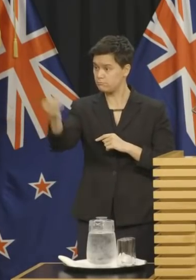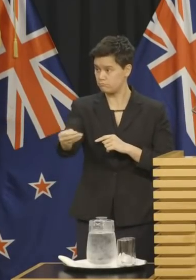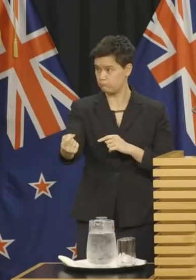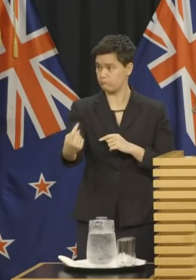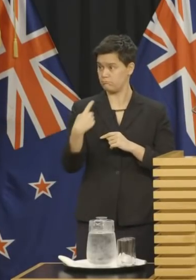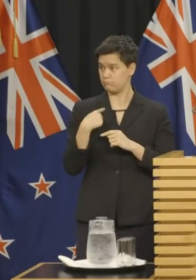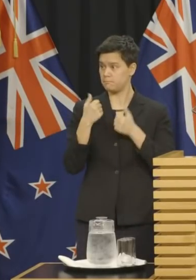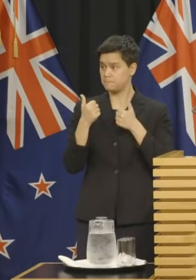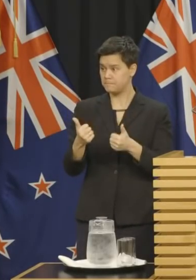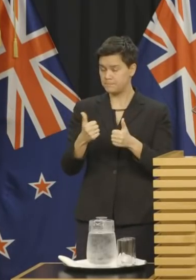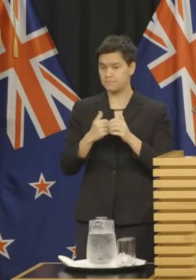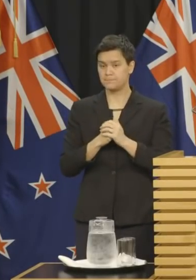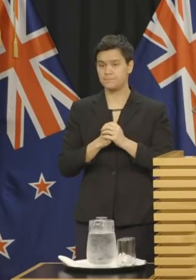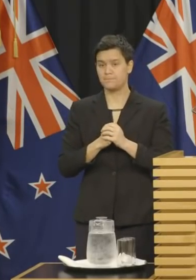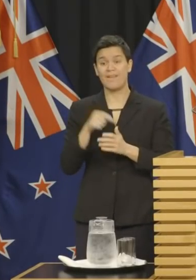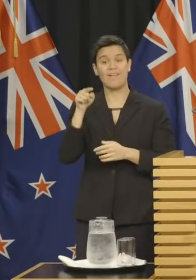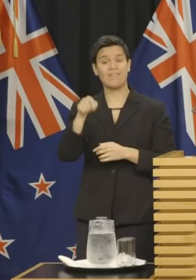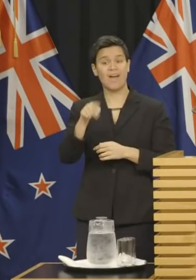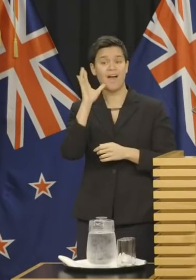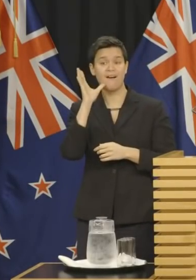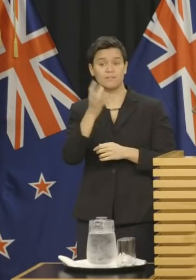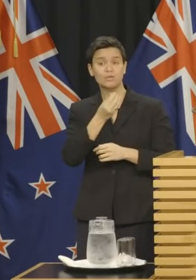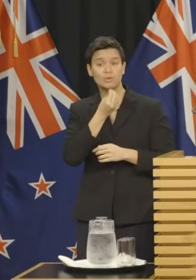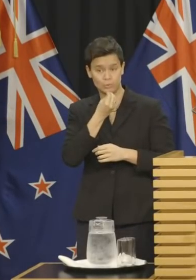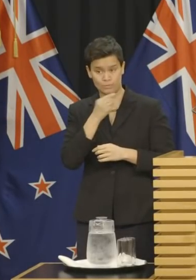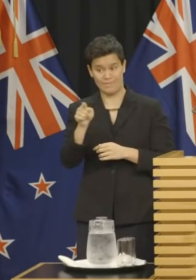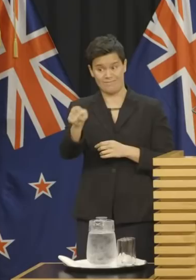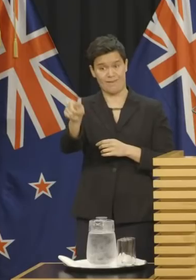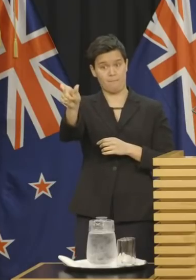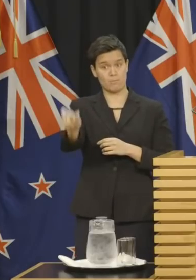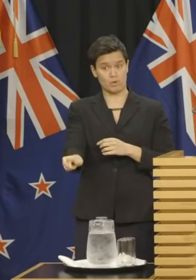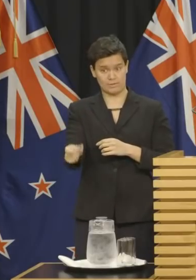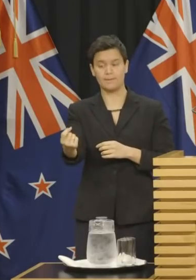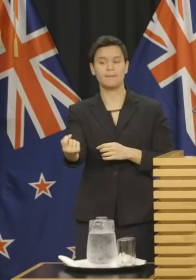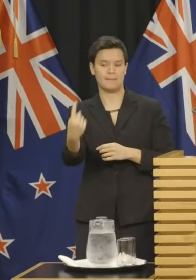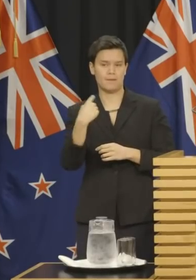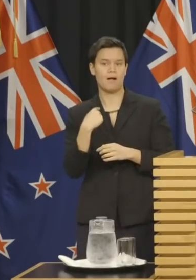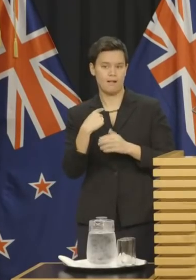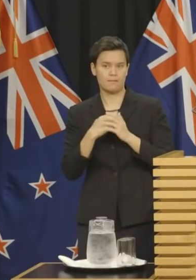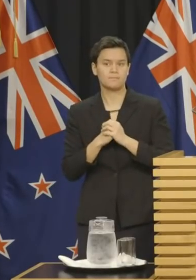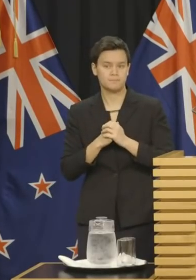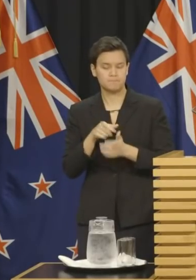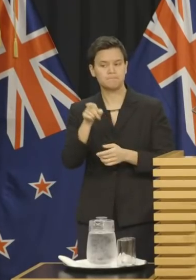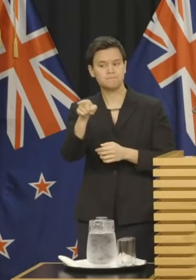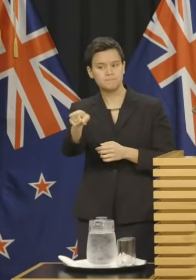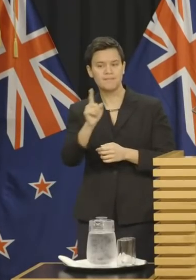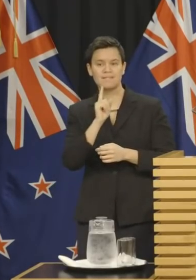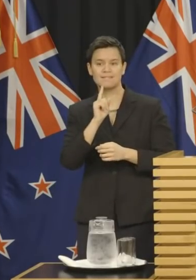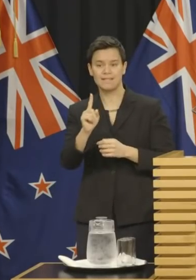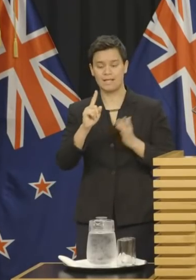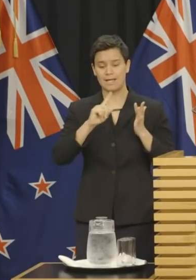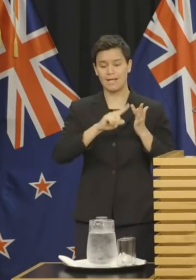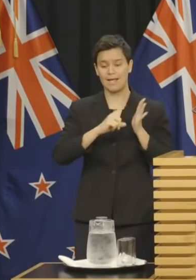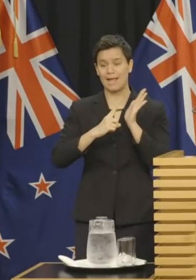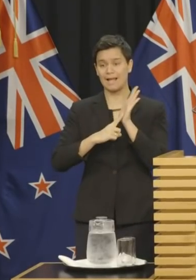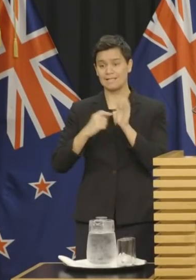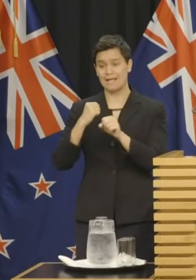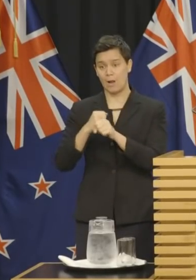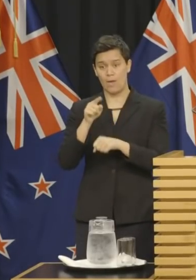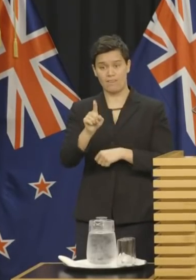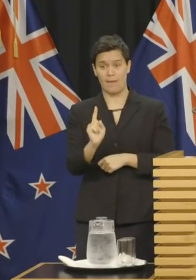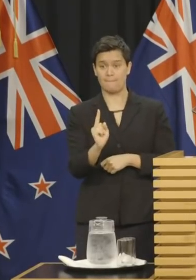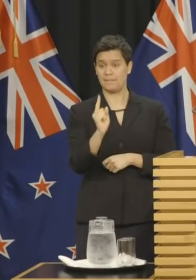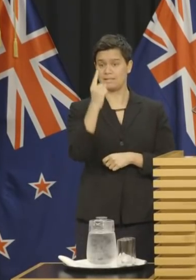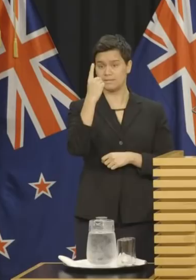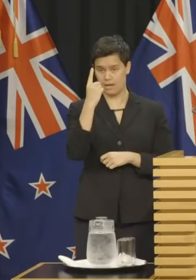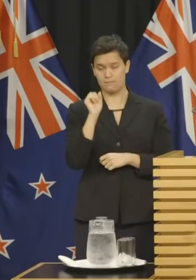received an email directly from a third party alleging that the Minister had an inappropriate relationship with a